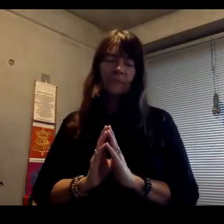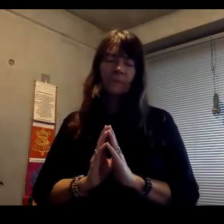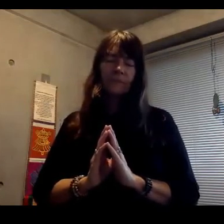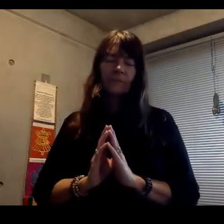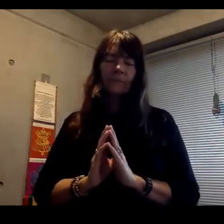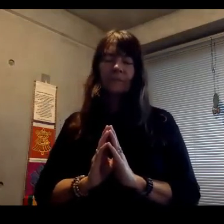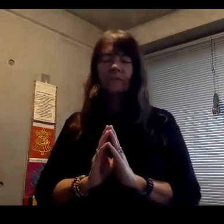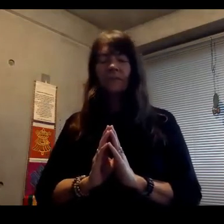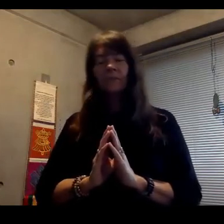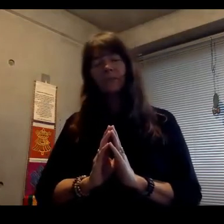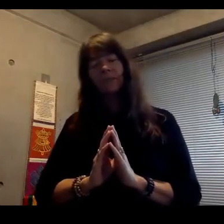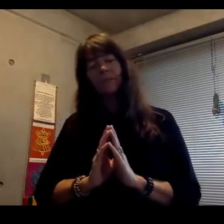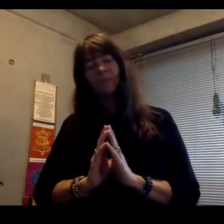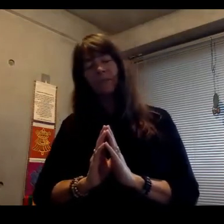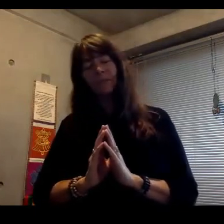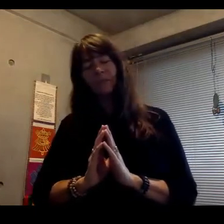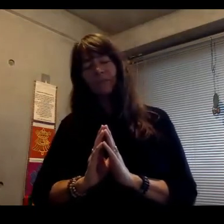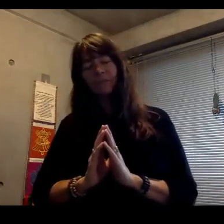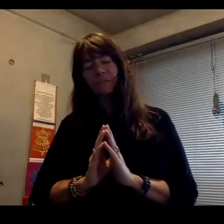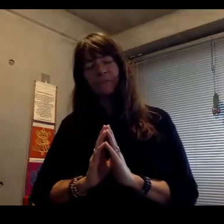Good.